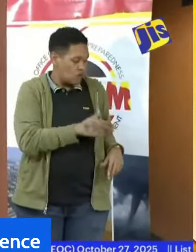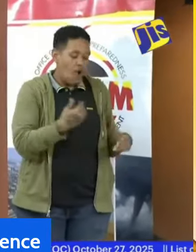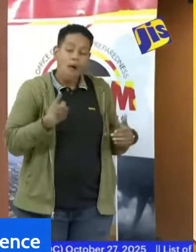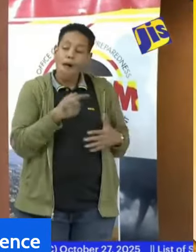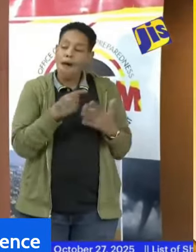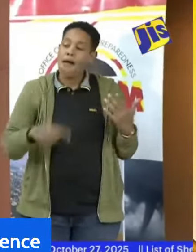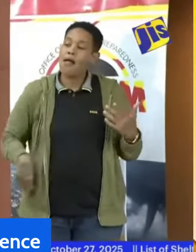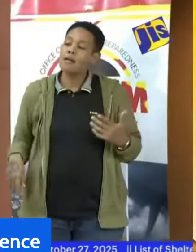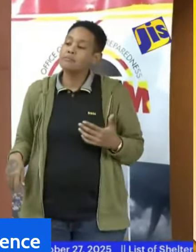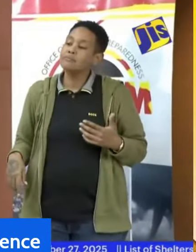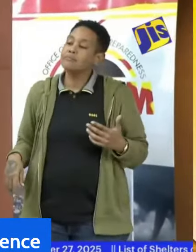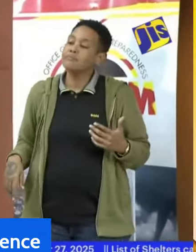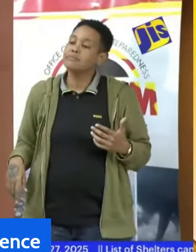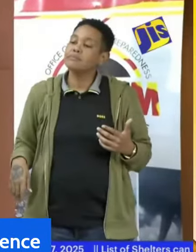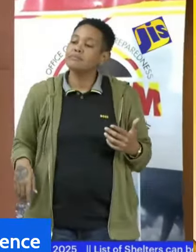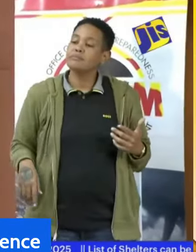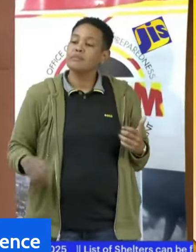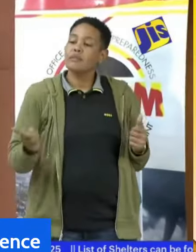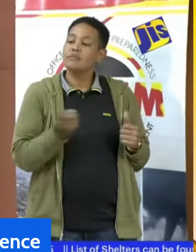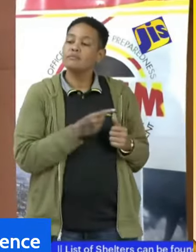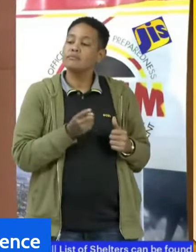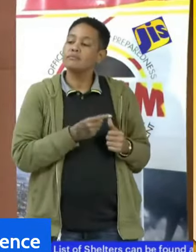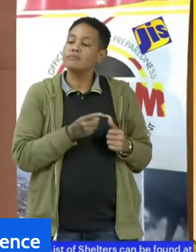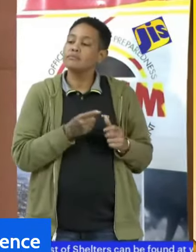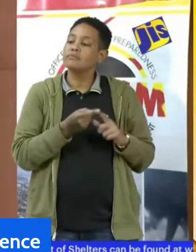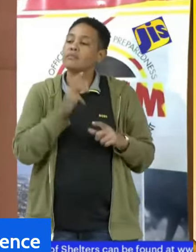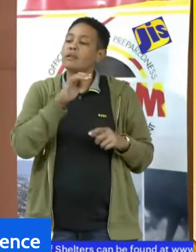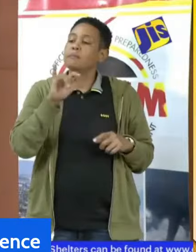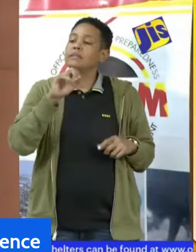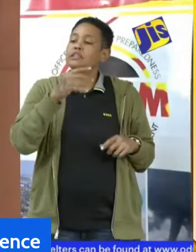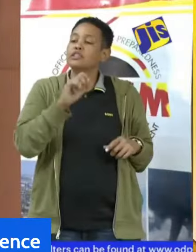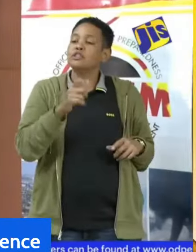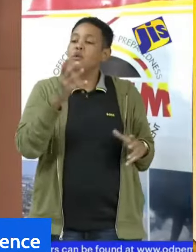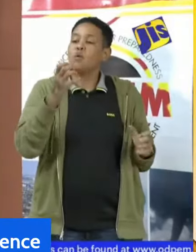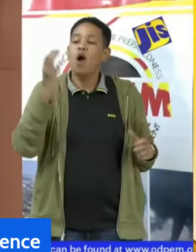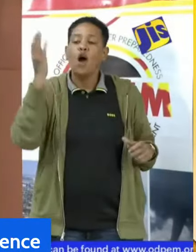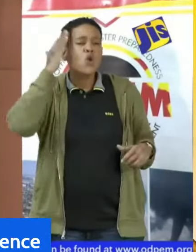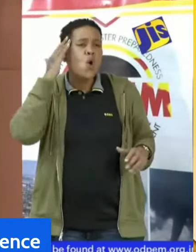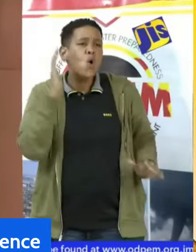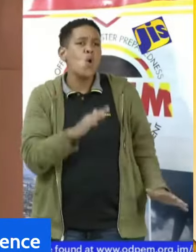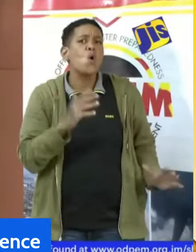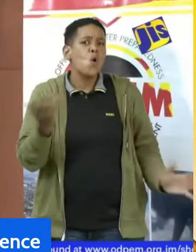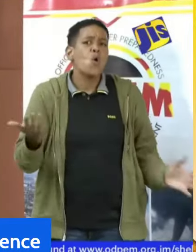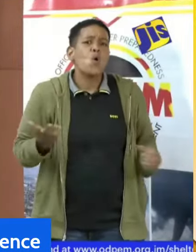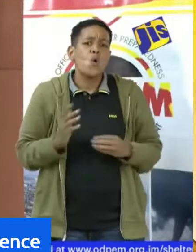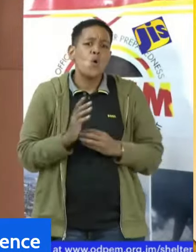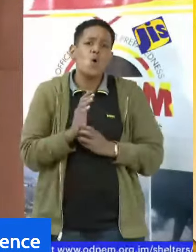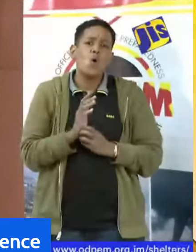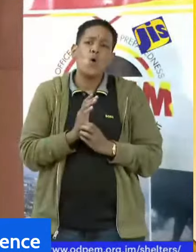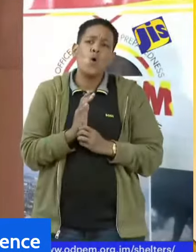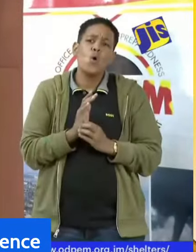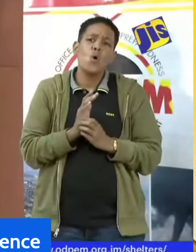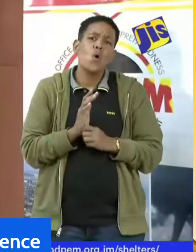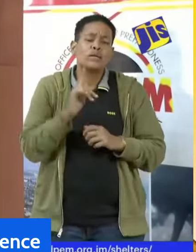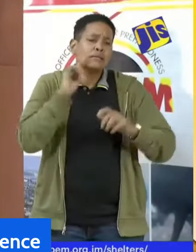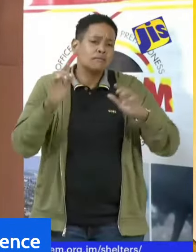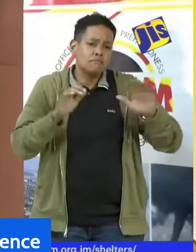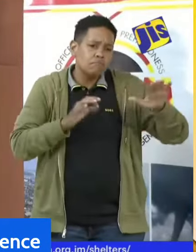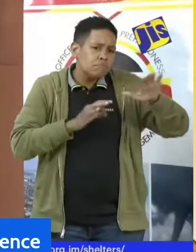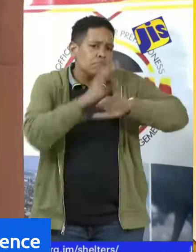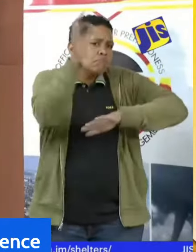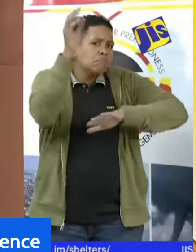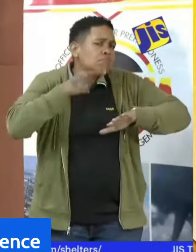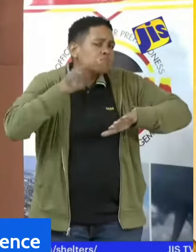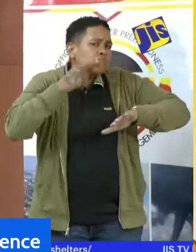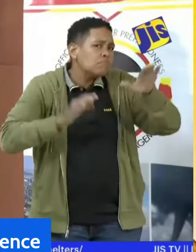have. The first one was, and this is from Emily Shields. She wanted to know that the system, you said that